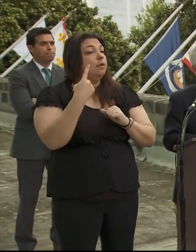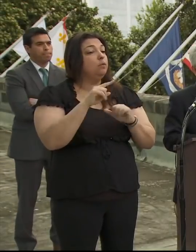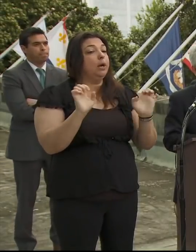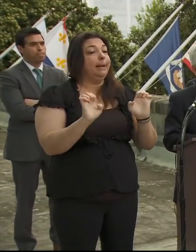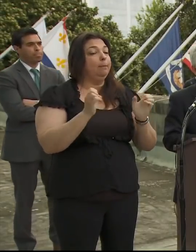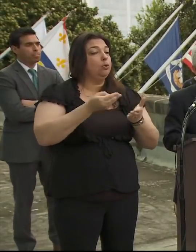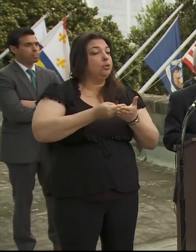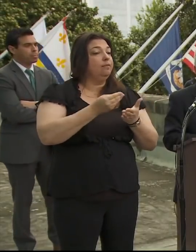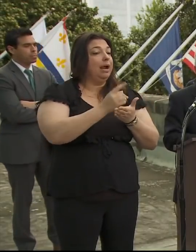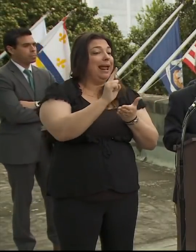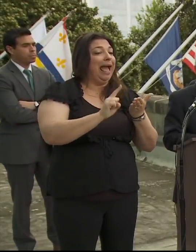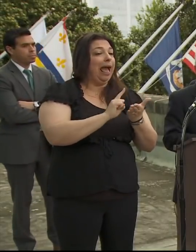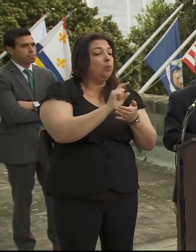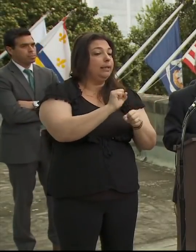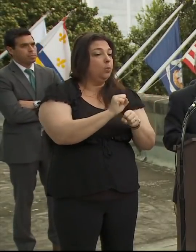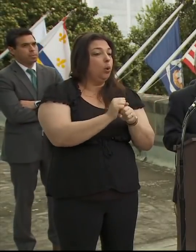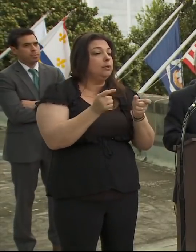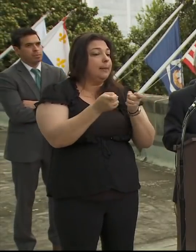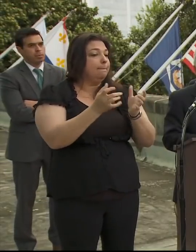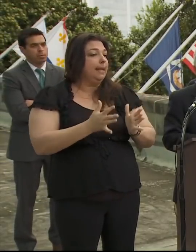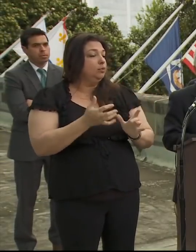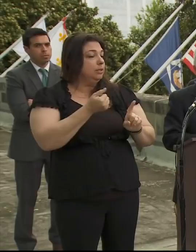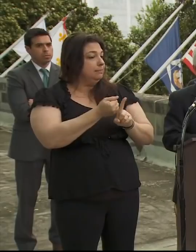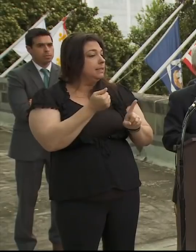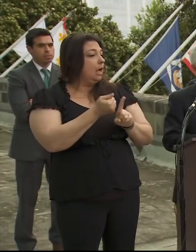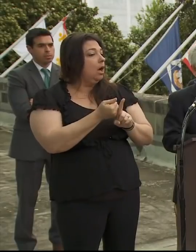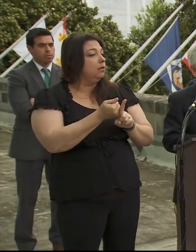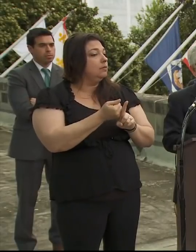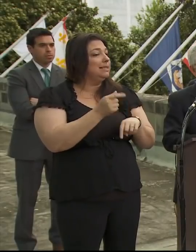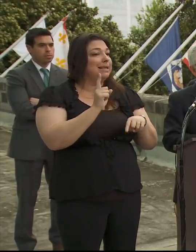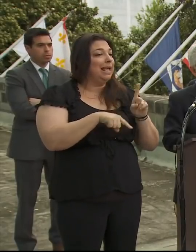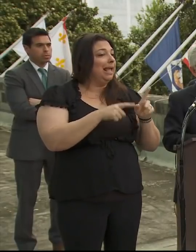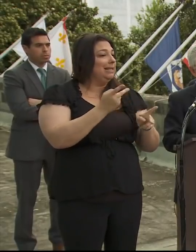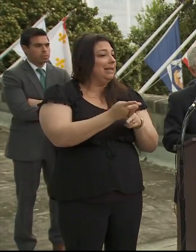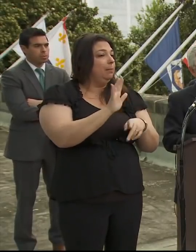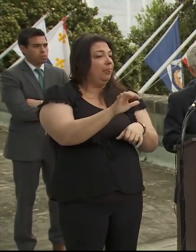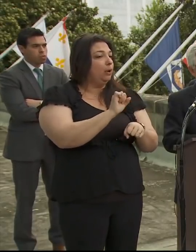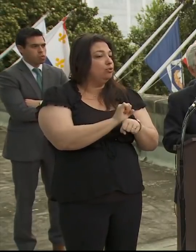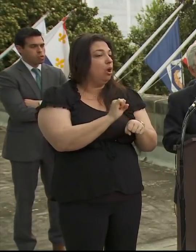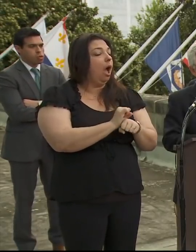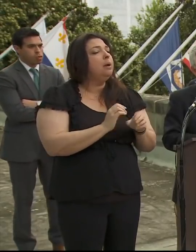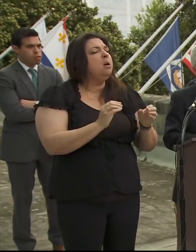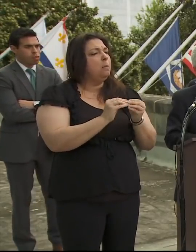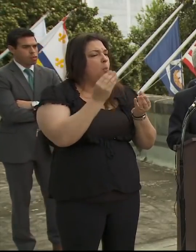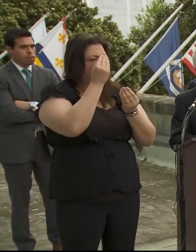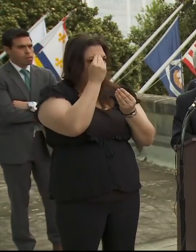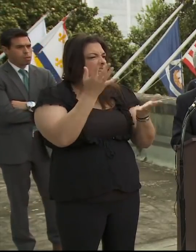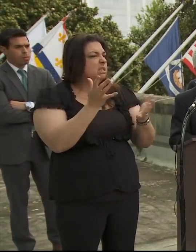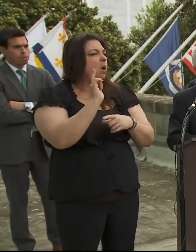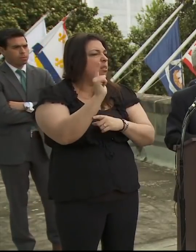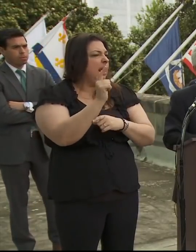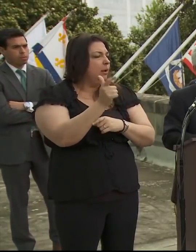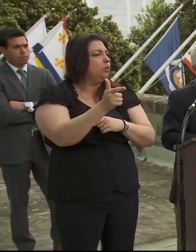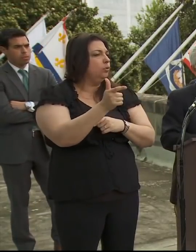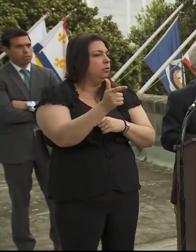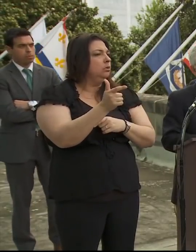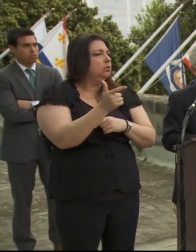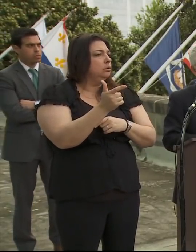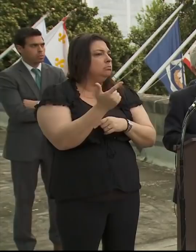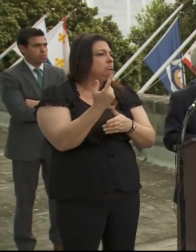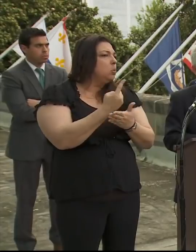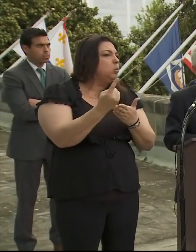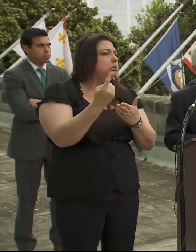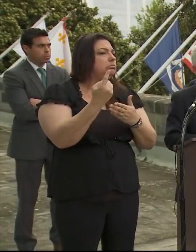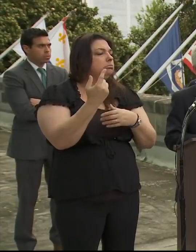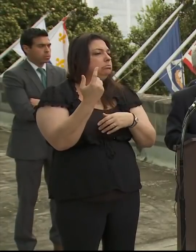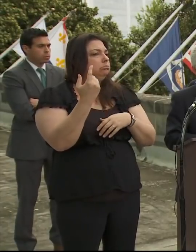for hourly workers and managers who are unable to keep their job. And more details about this will come forward in the days and a week to